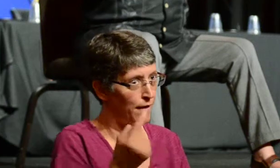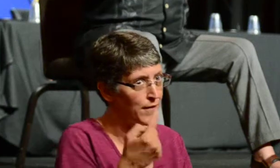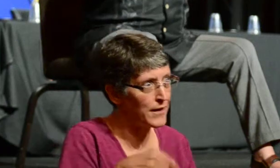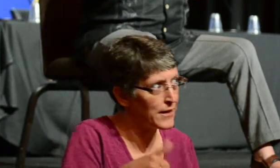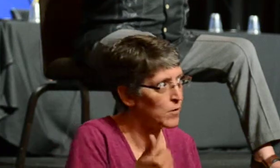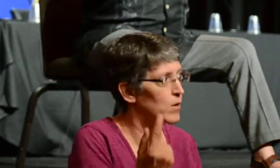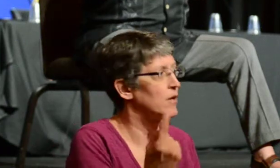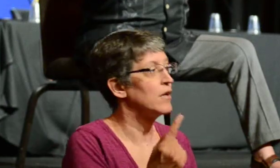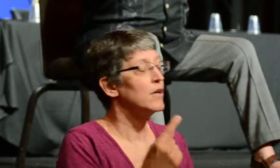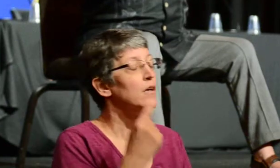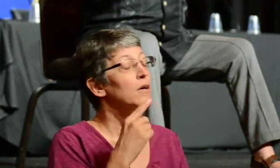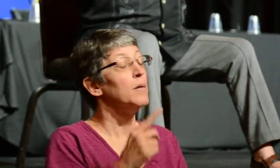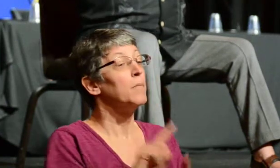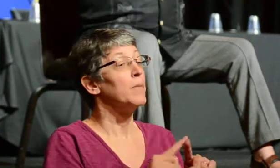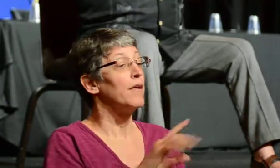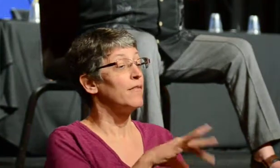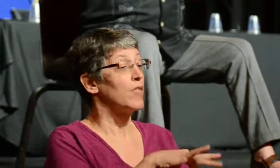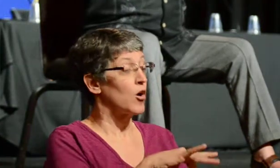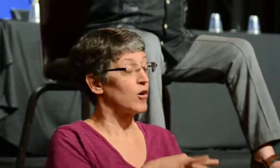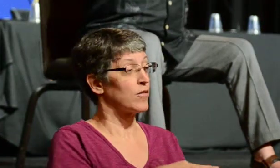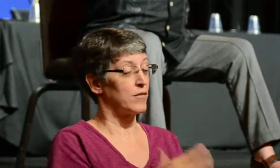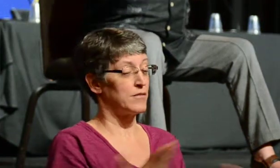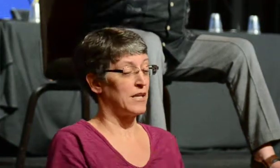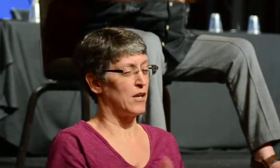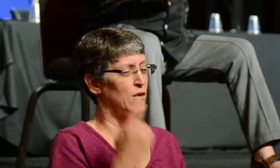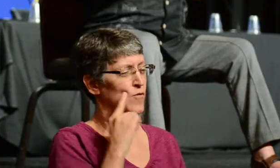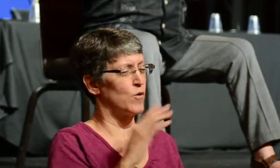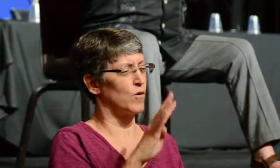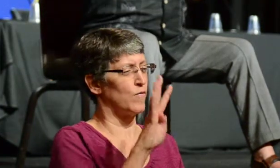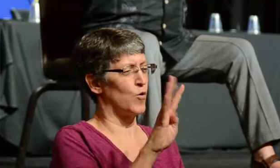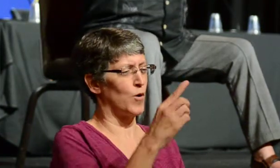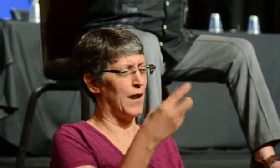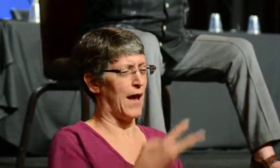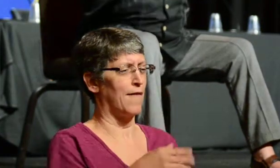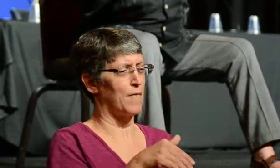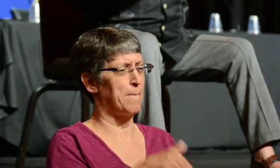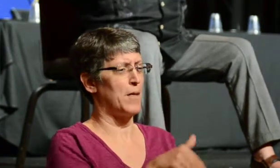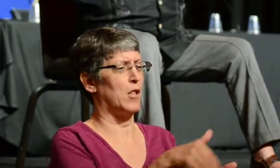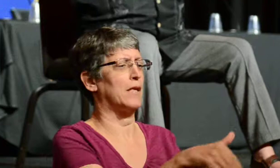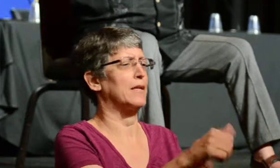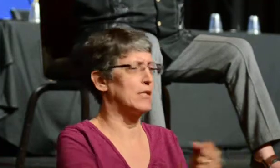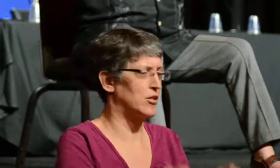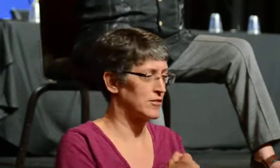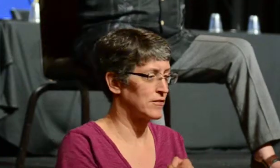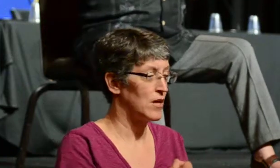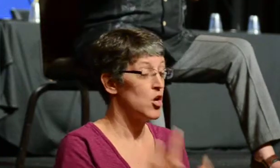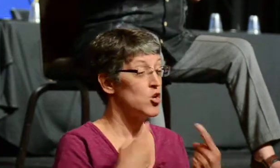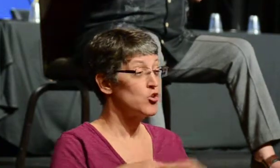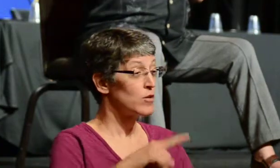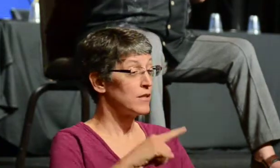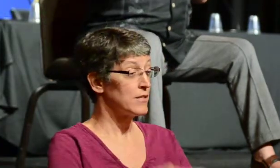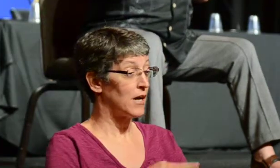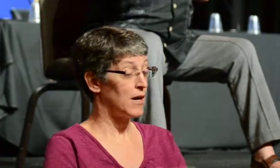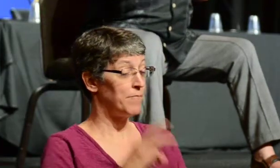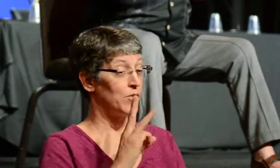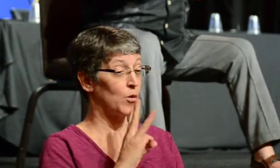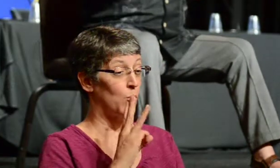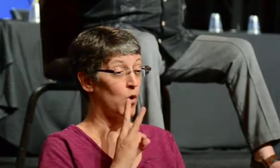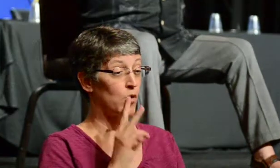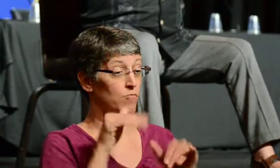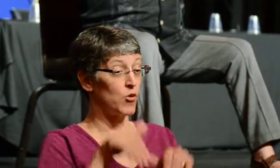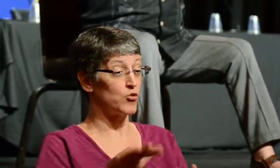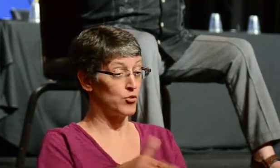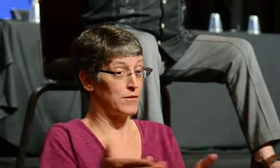for 4.5 billion years. And during that time, the waters of the sea have been